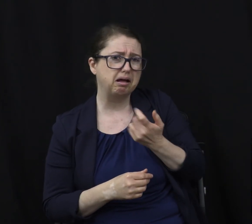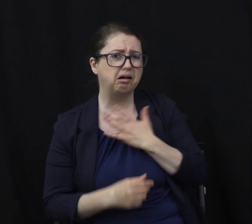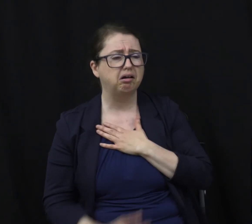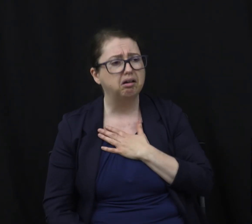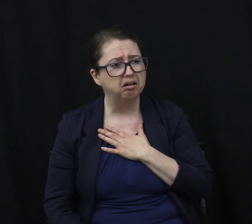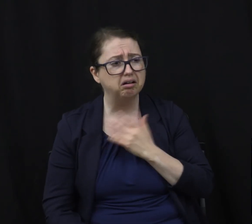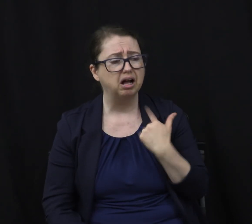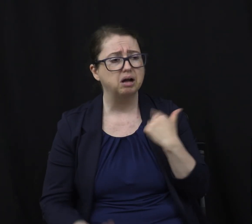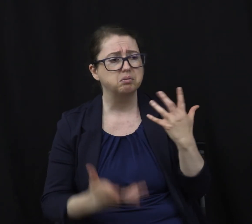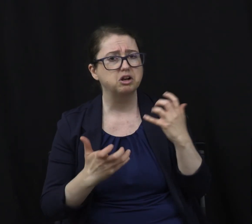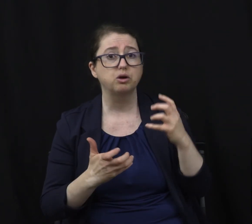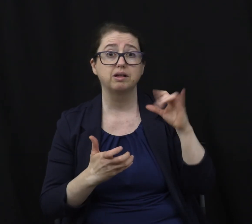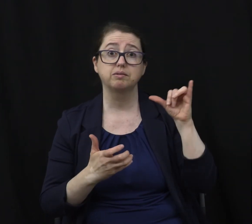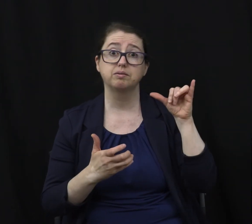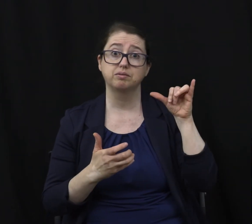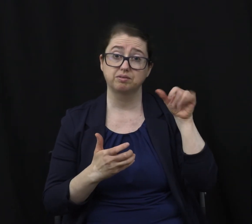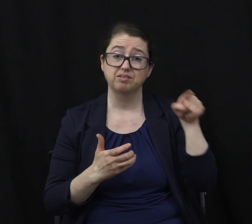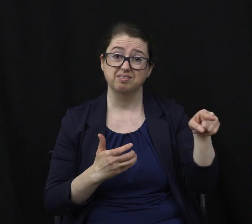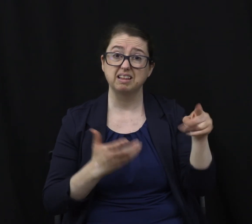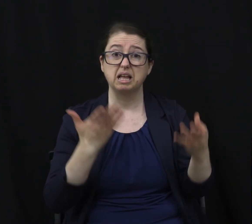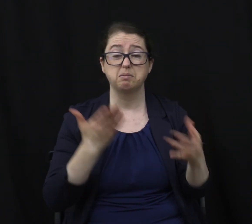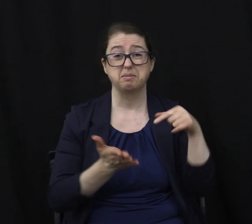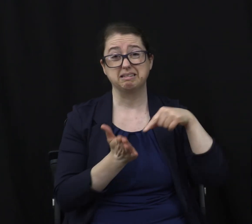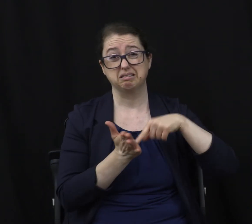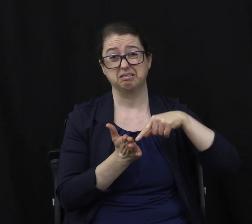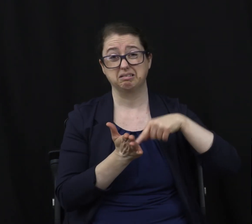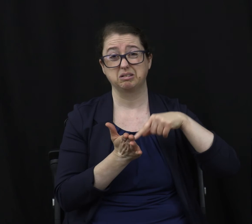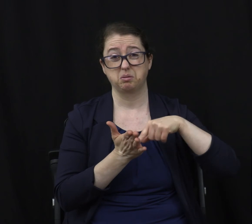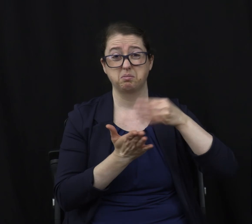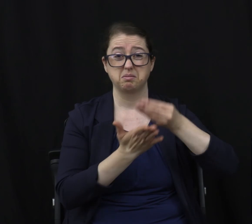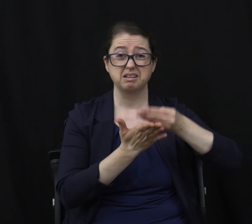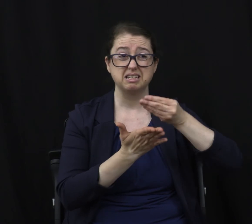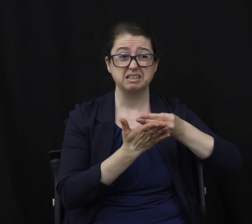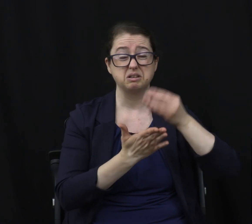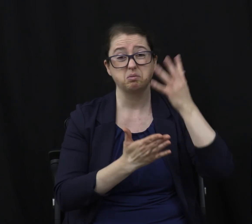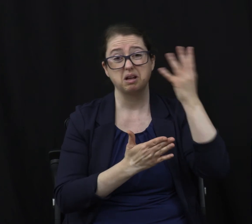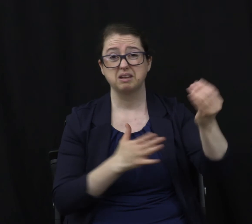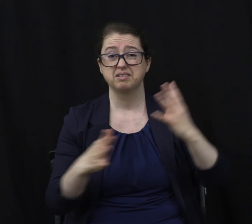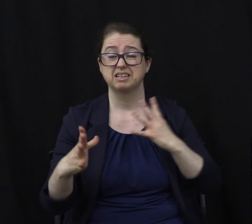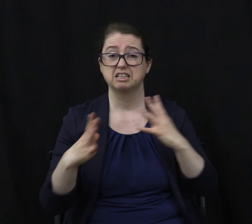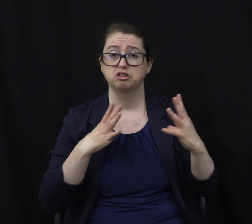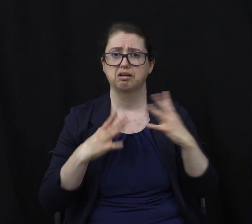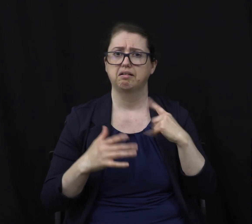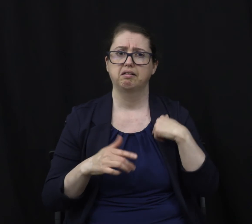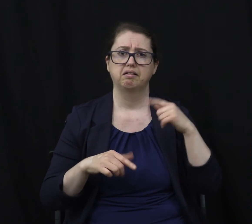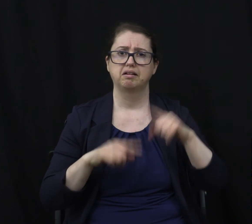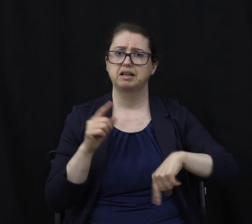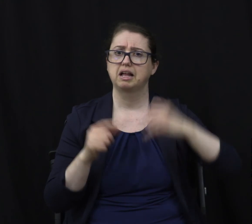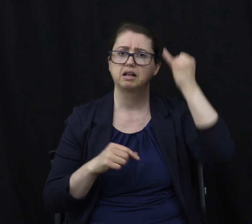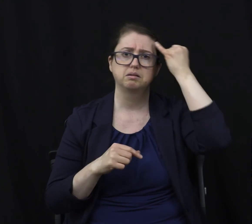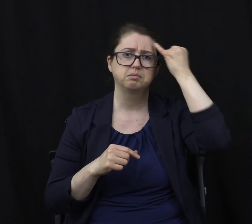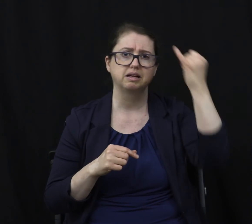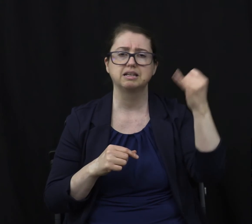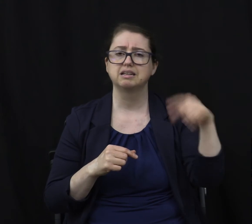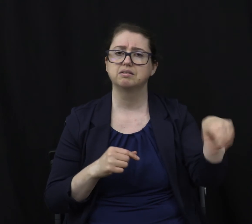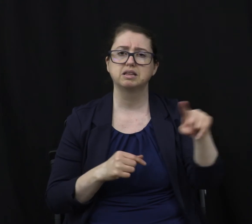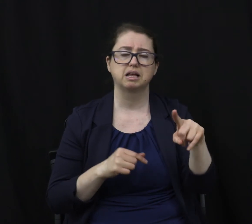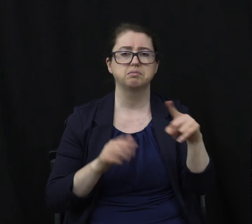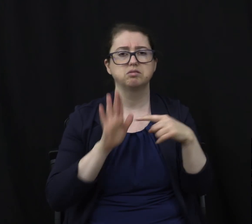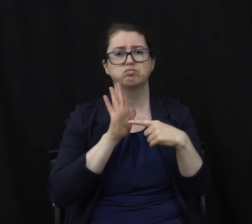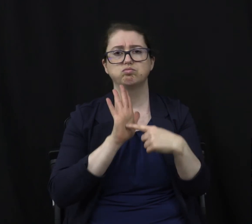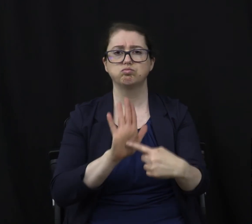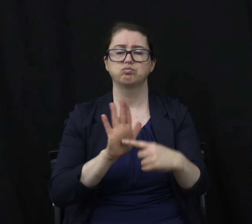went into debt to go on that vacation. I can't imagine anybody posting a picture of their credit card